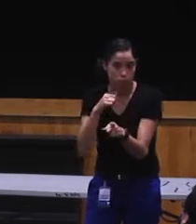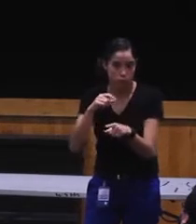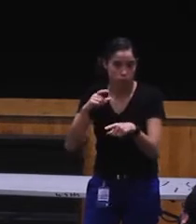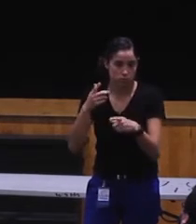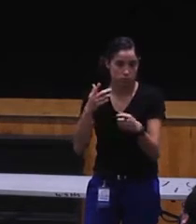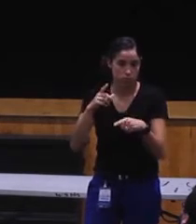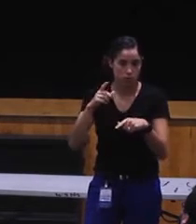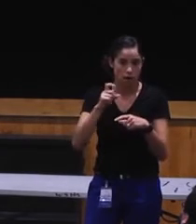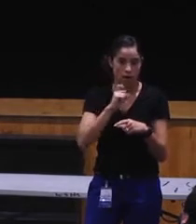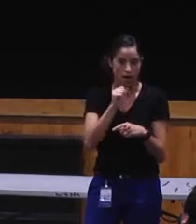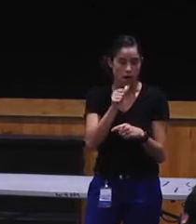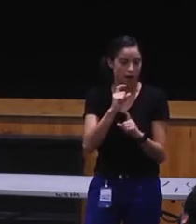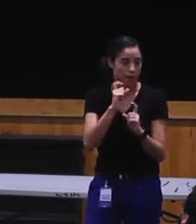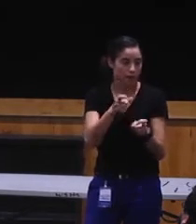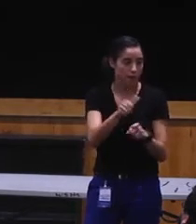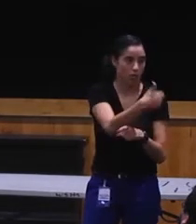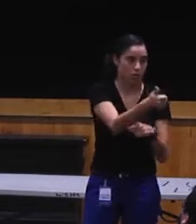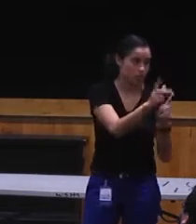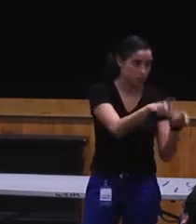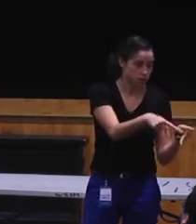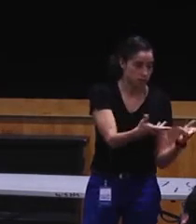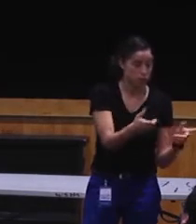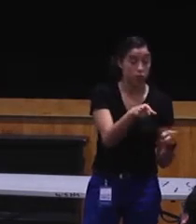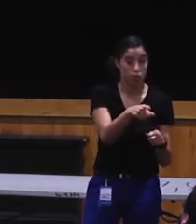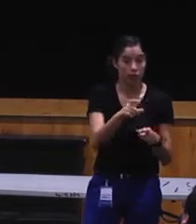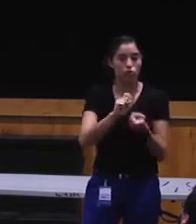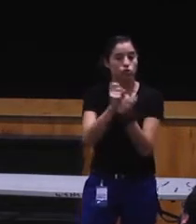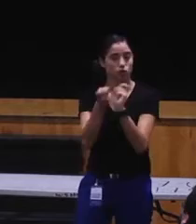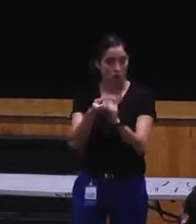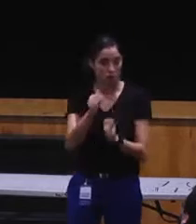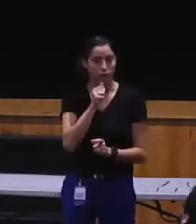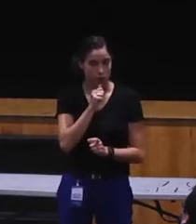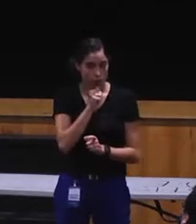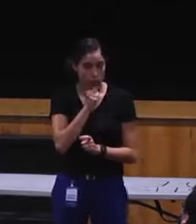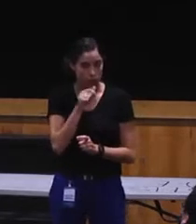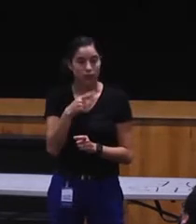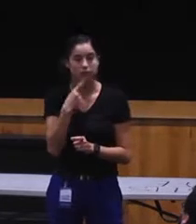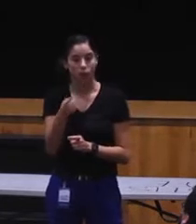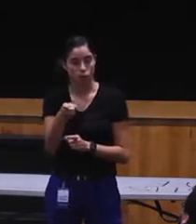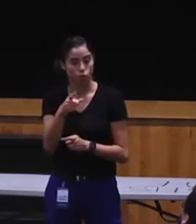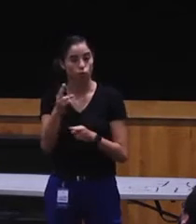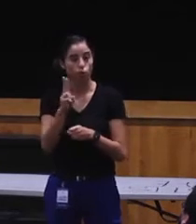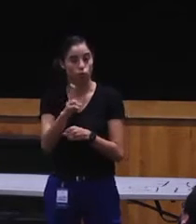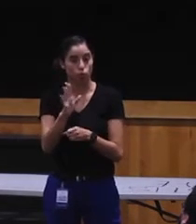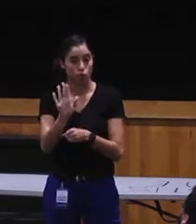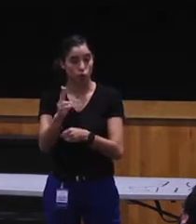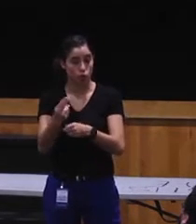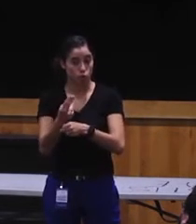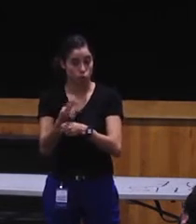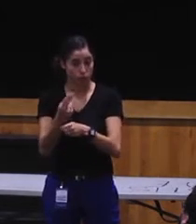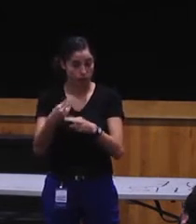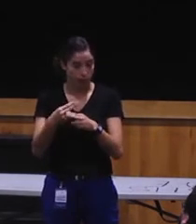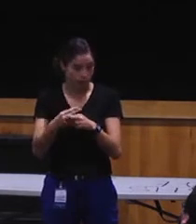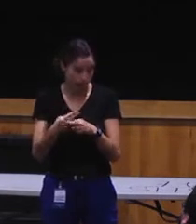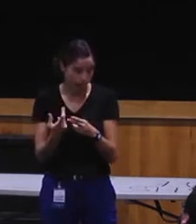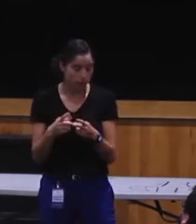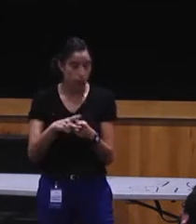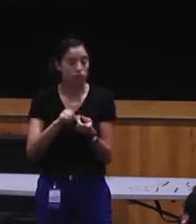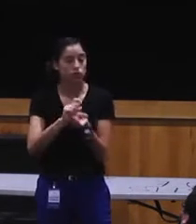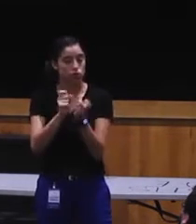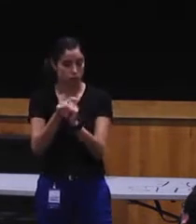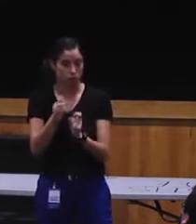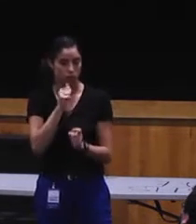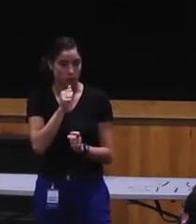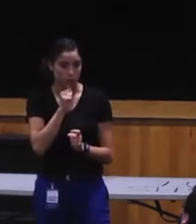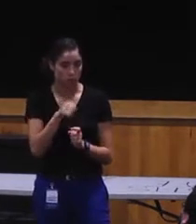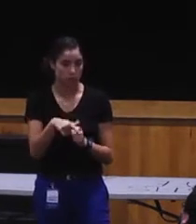to verify that over the phone. They can reset your password. They can tell you what your username is, and they can reset your password, and then you can go and change it to something